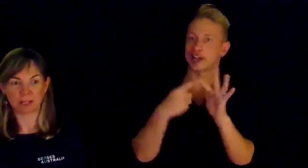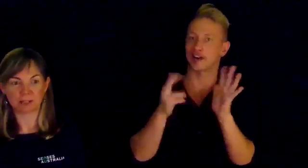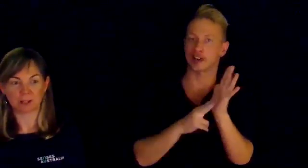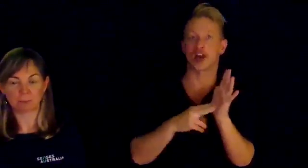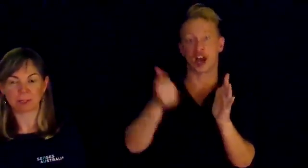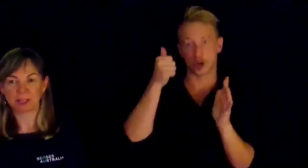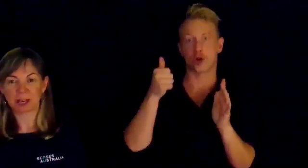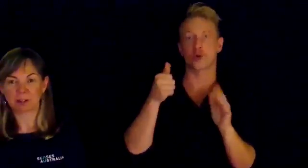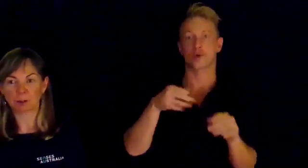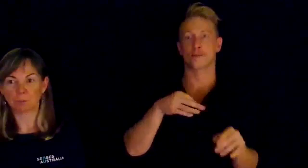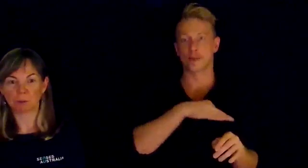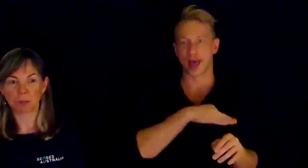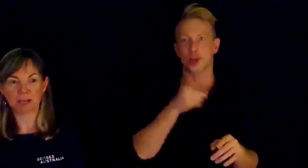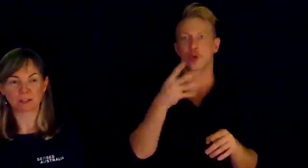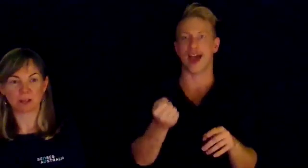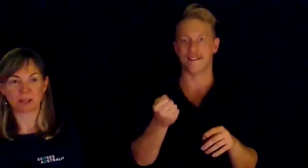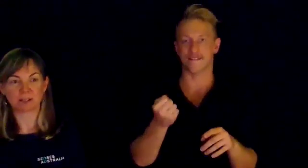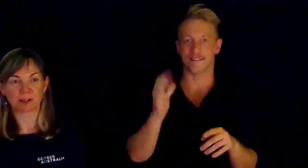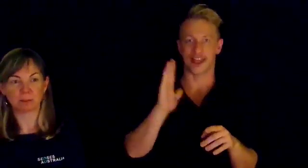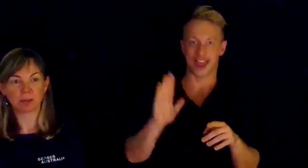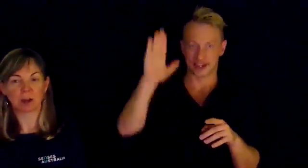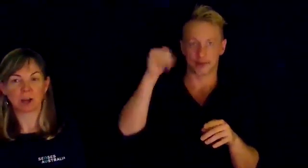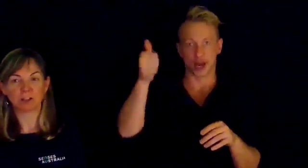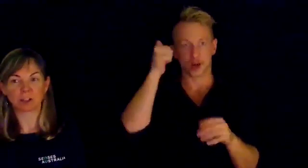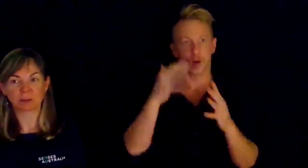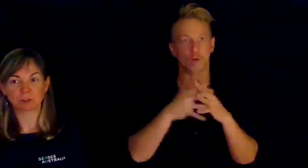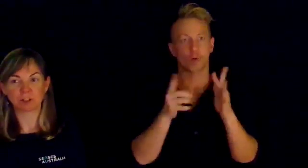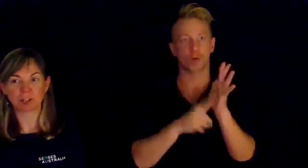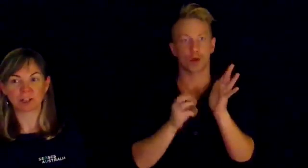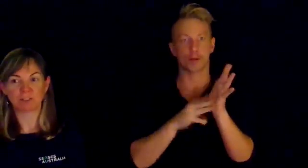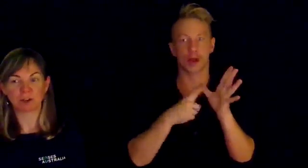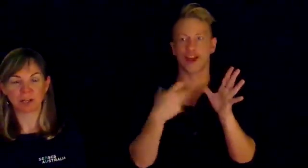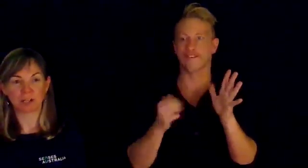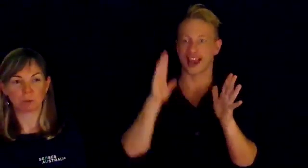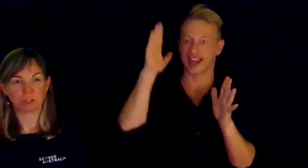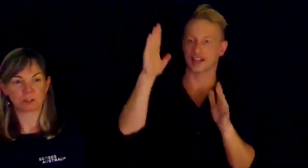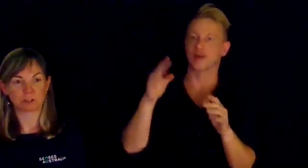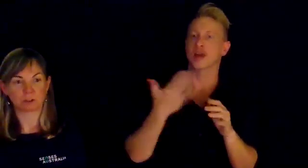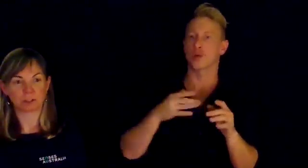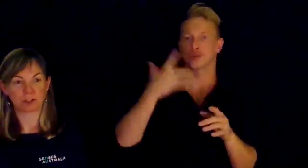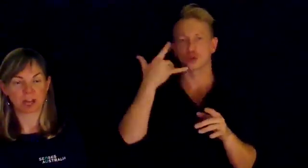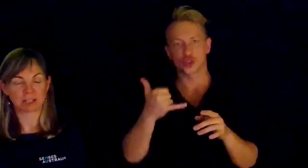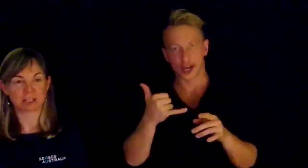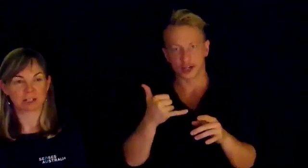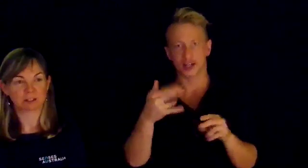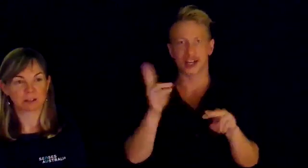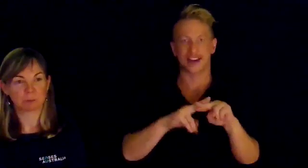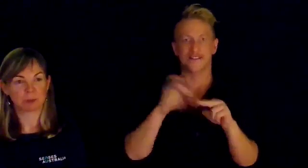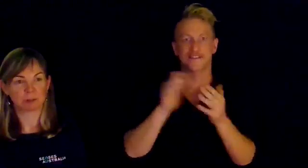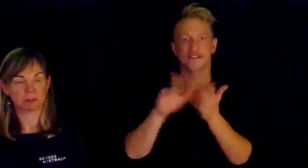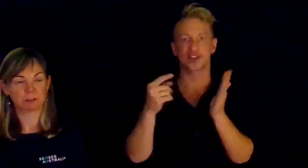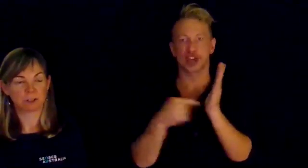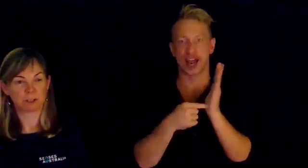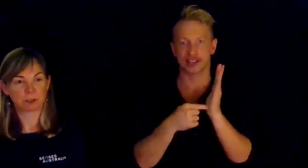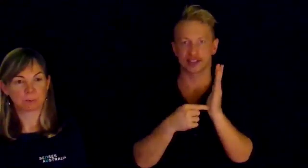have your hand up, and I know Wilma has her hand up. I just want to check if there are any questions on the chat